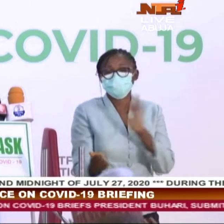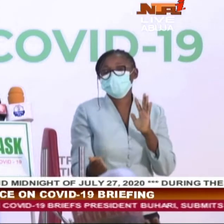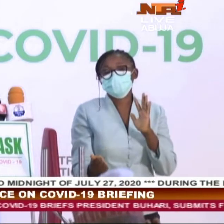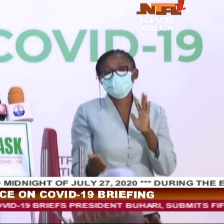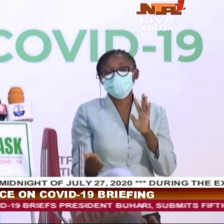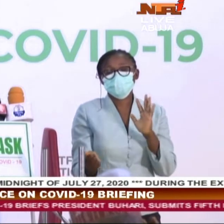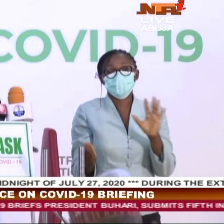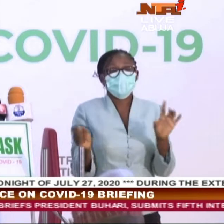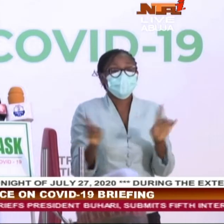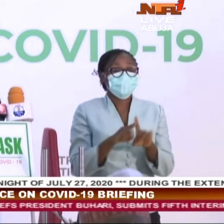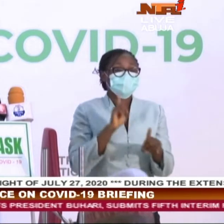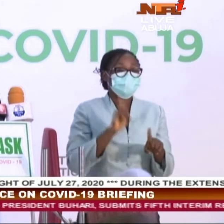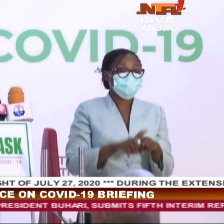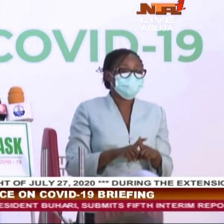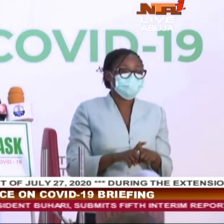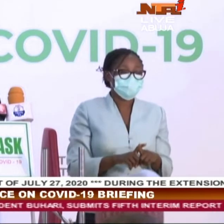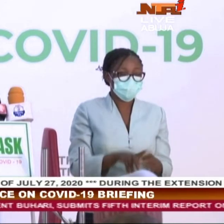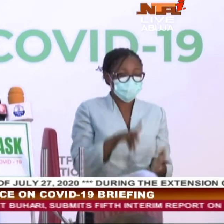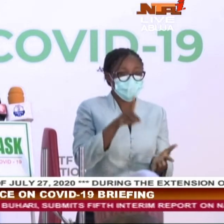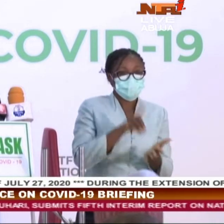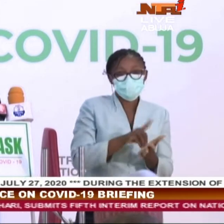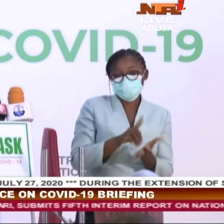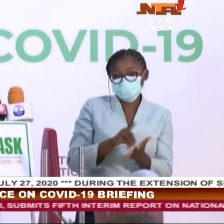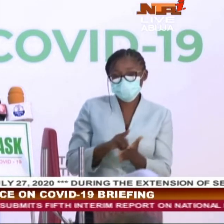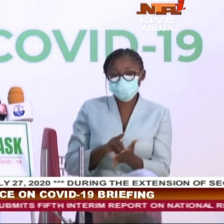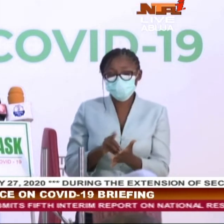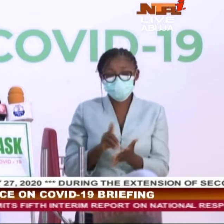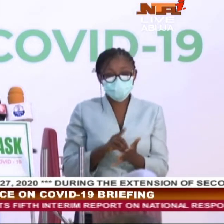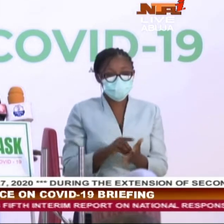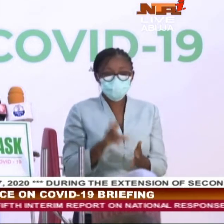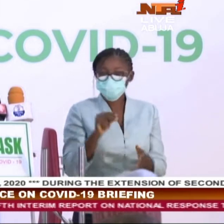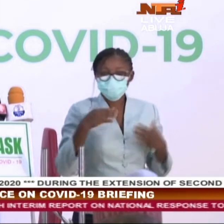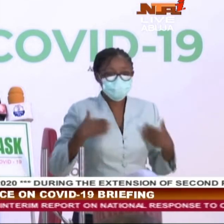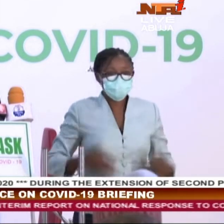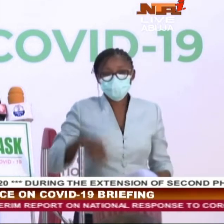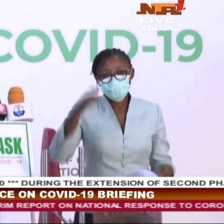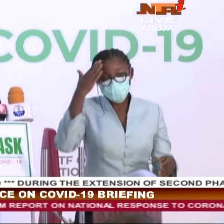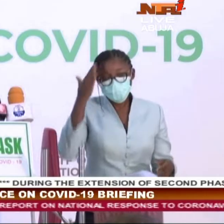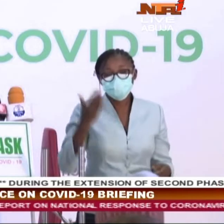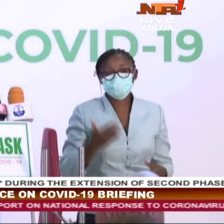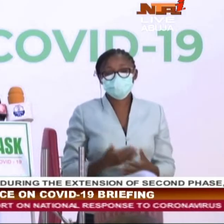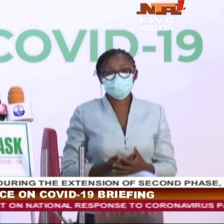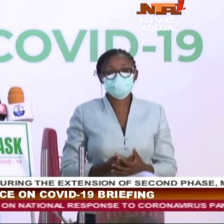As to prescriptions of drugs to be used for the cure, nobody knows.